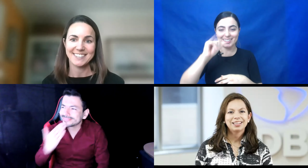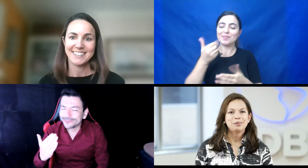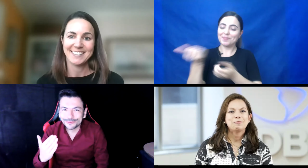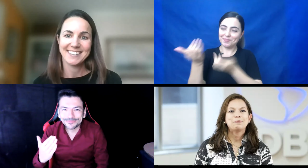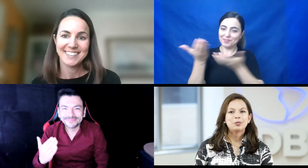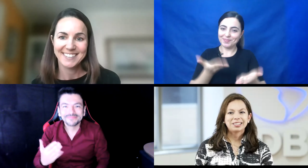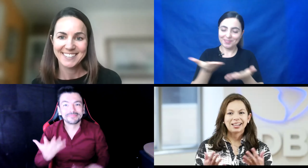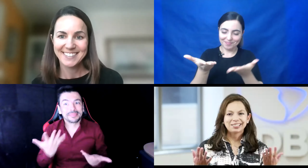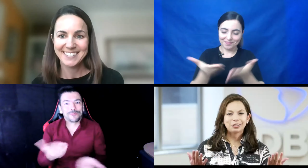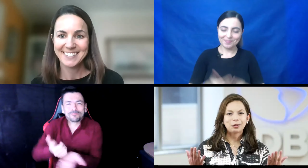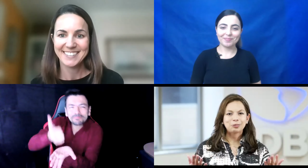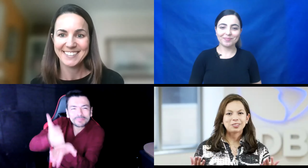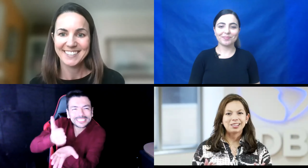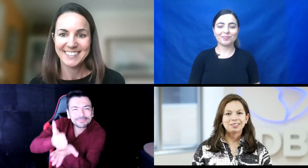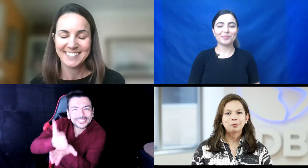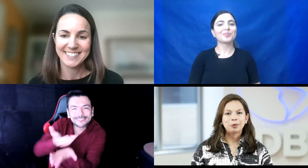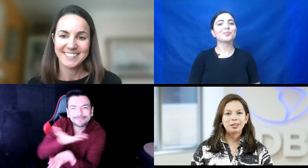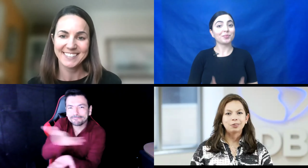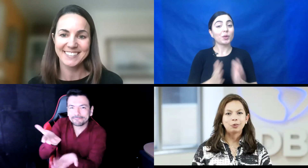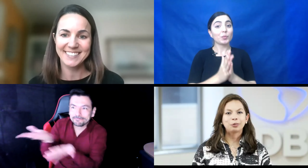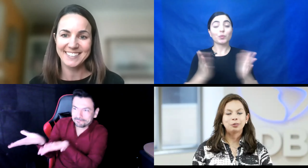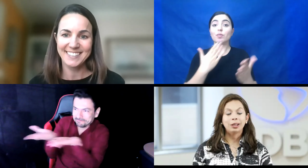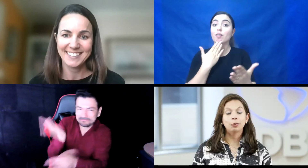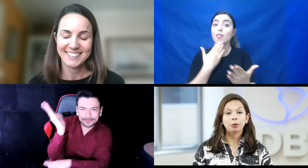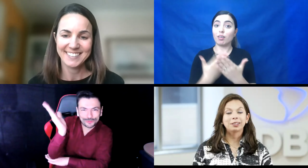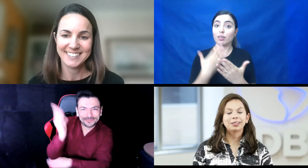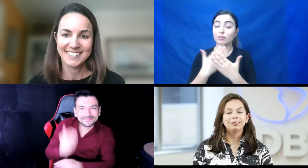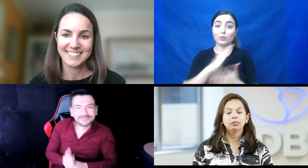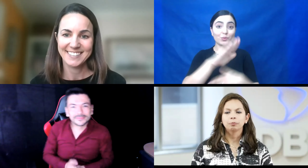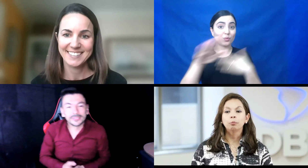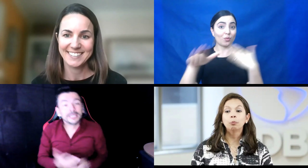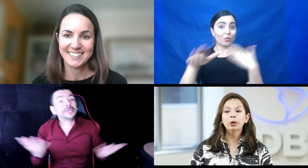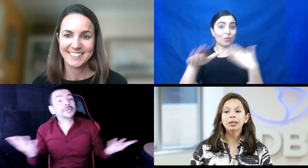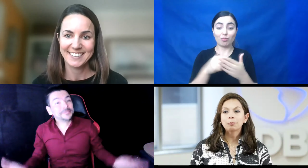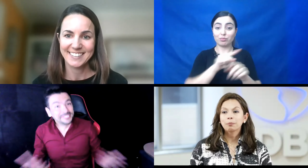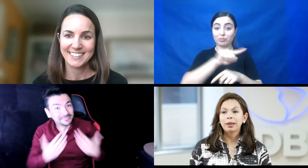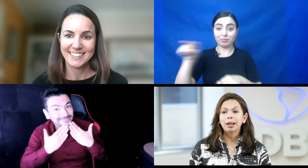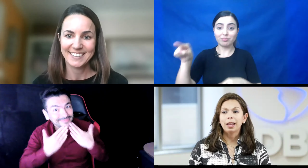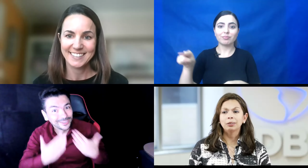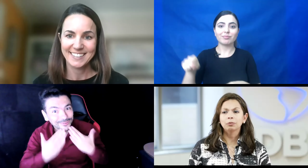for joining us. Welcome, you have the floor. Thank you to all of you.